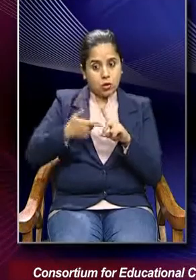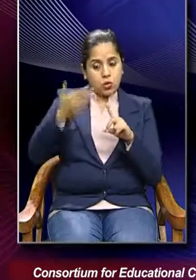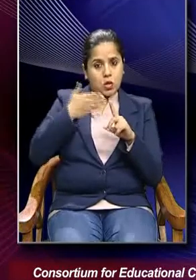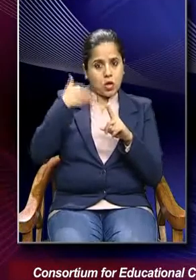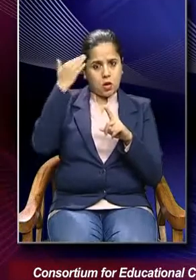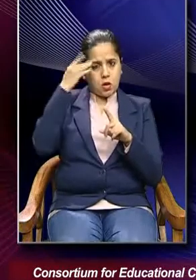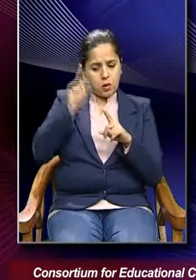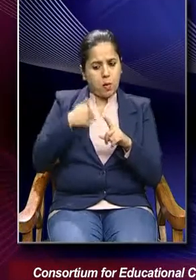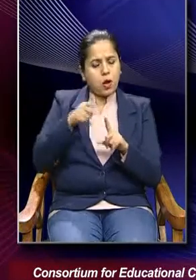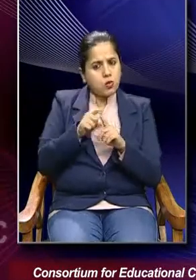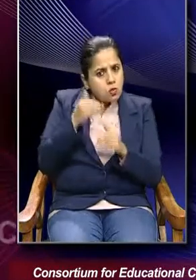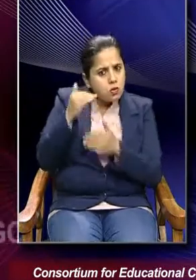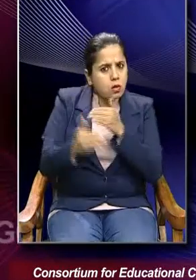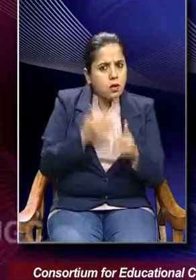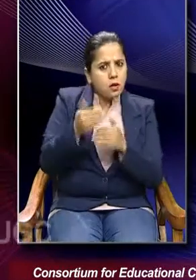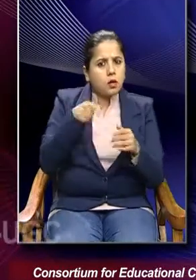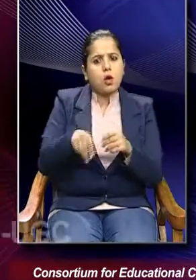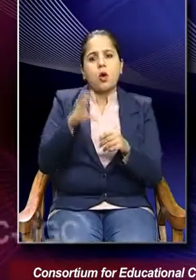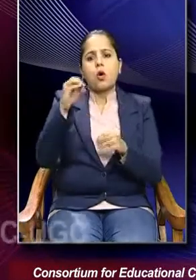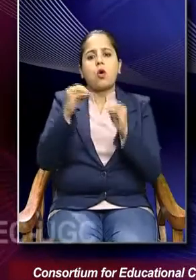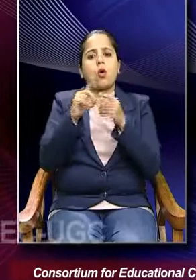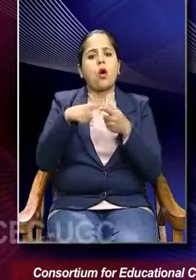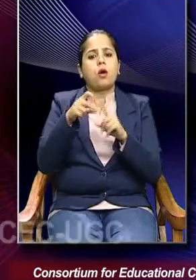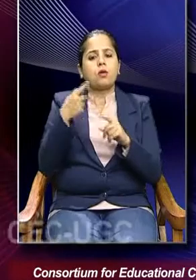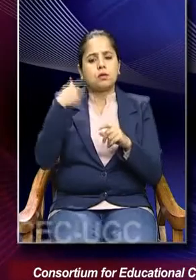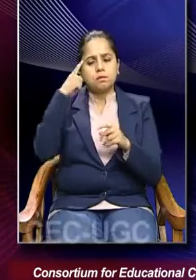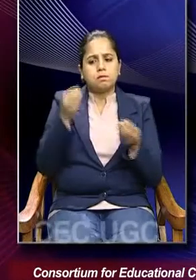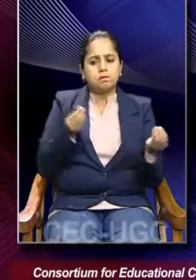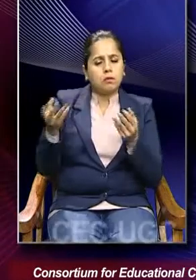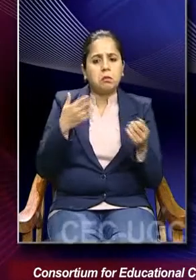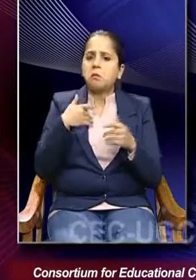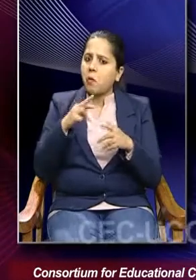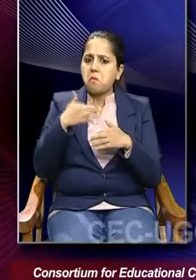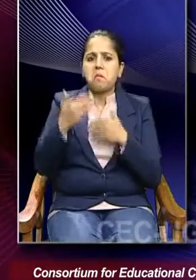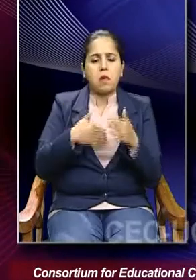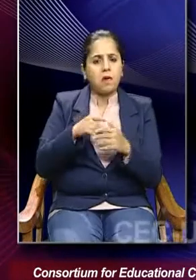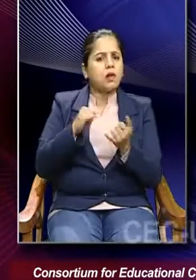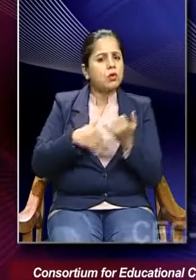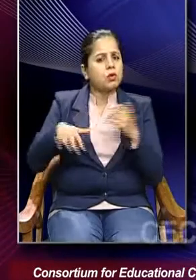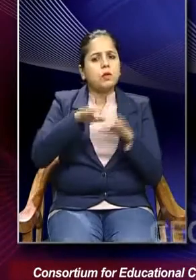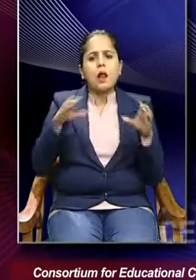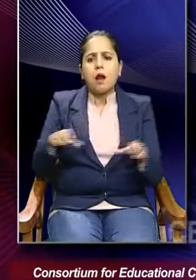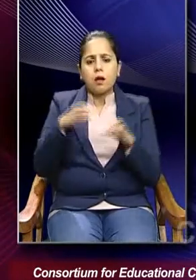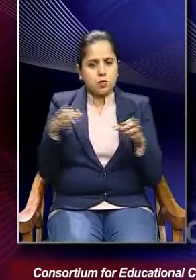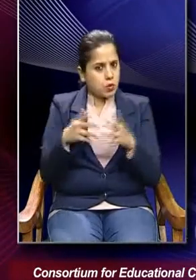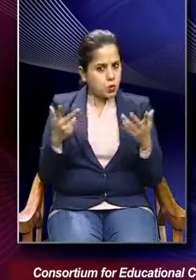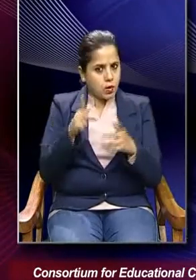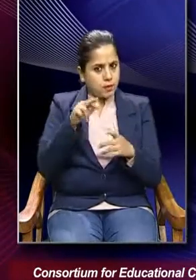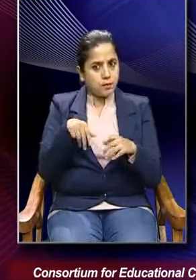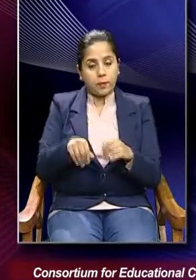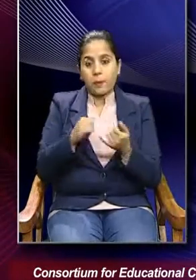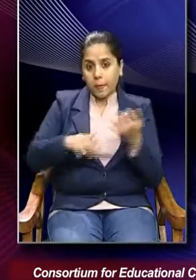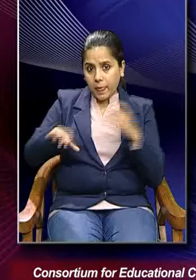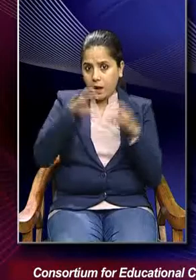do away with the objective biases. So, what is social action? Action is